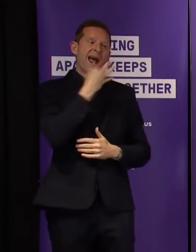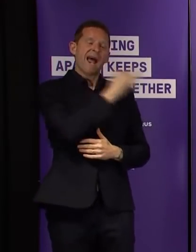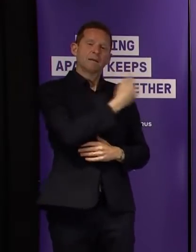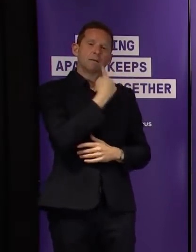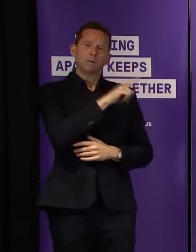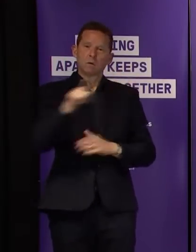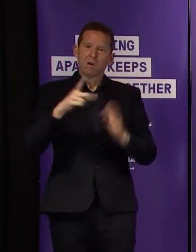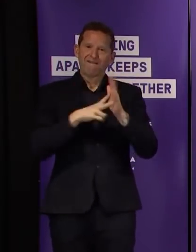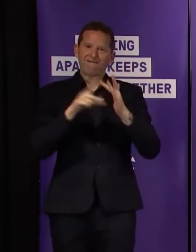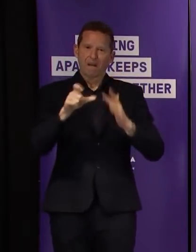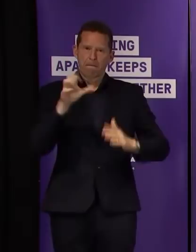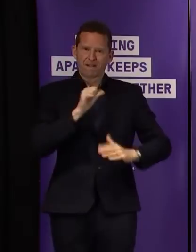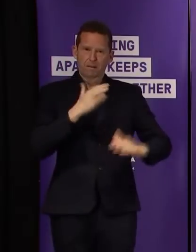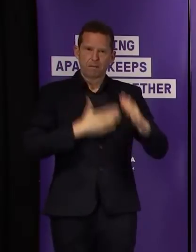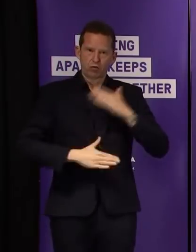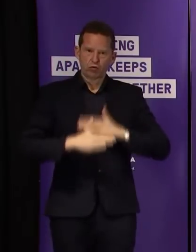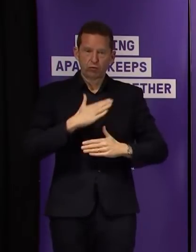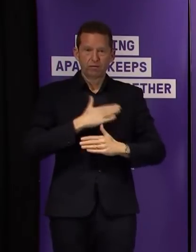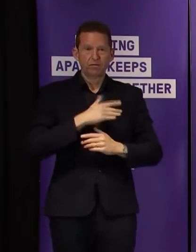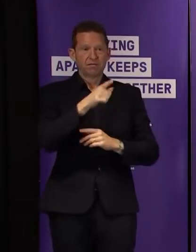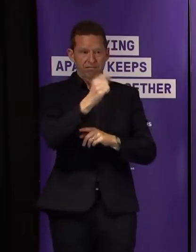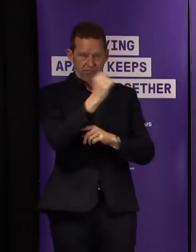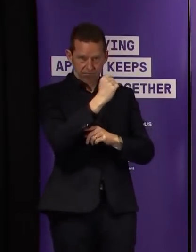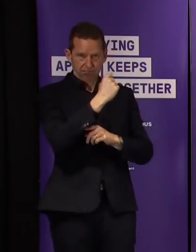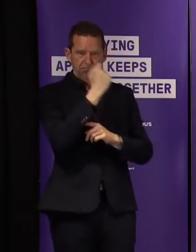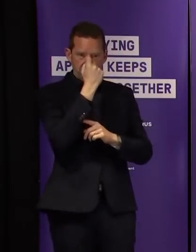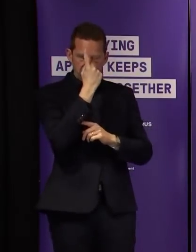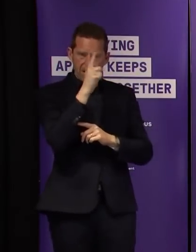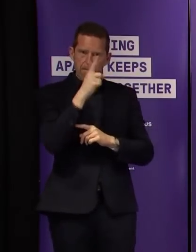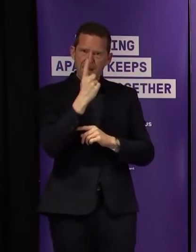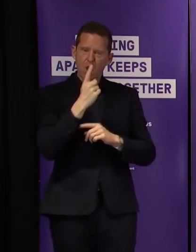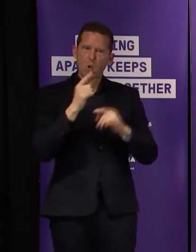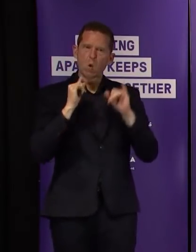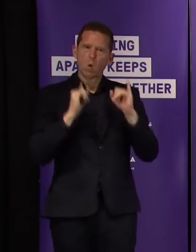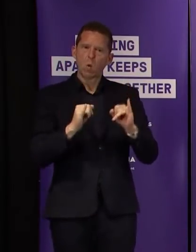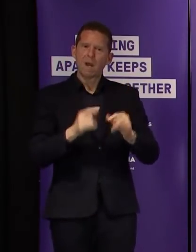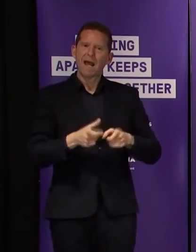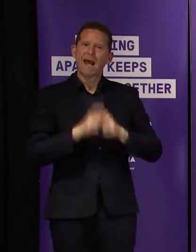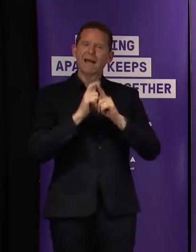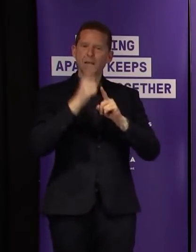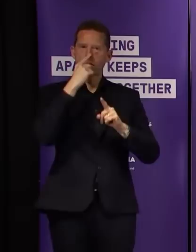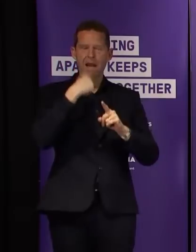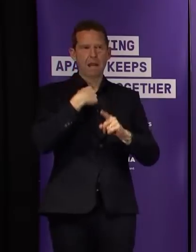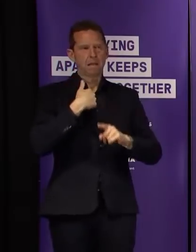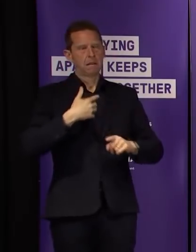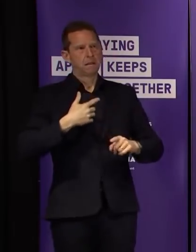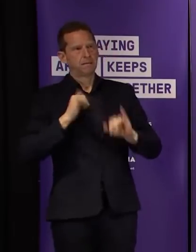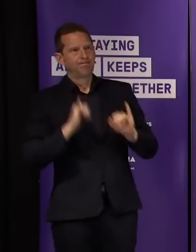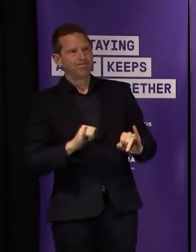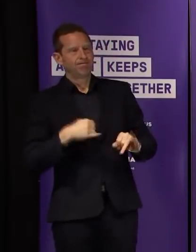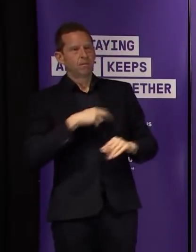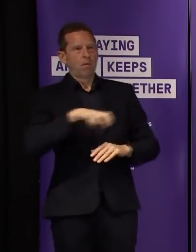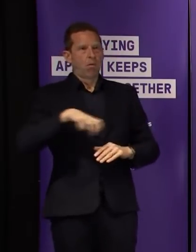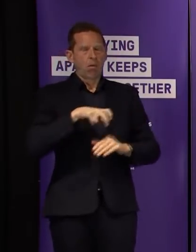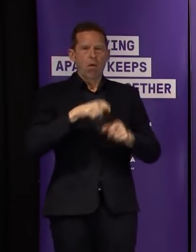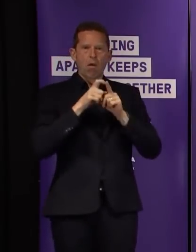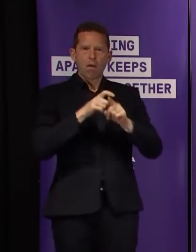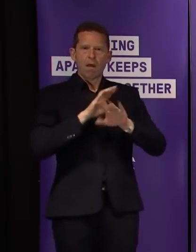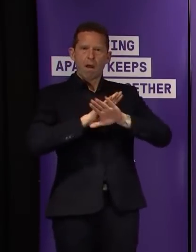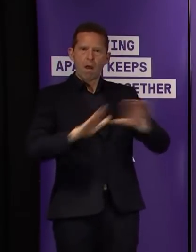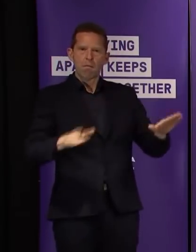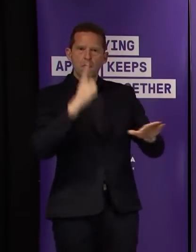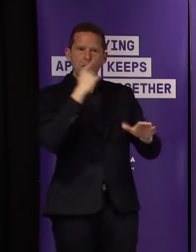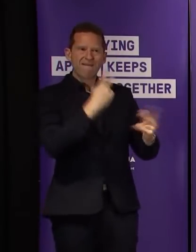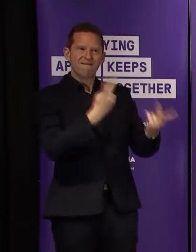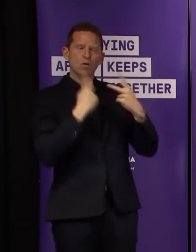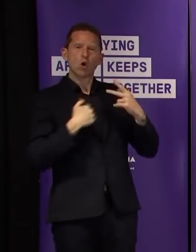get that, but I think one of the most challenging things for people is not being allowed to have visitors in your home, Yes. Singles aside, yes, until possibly